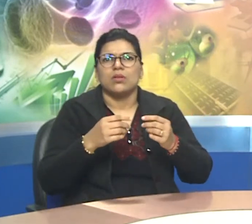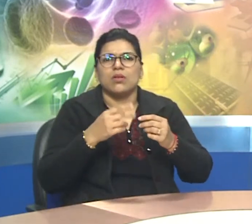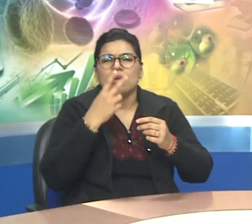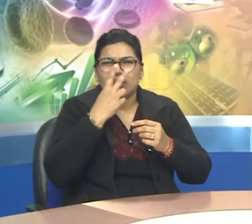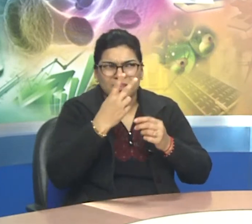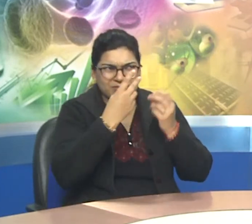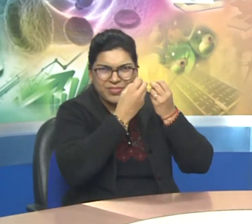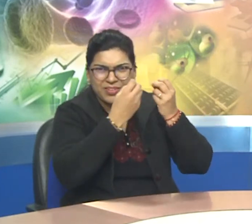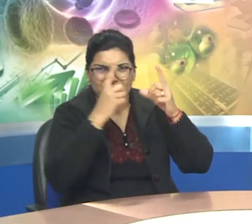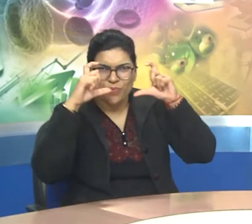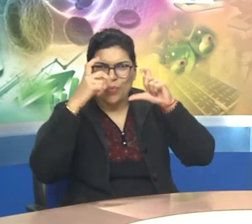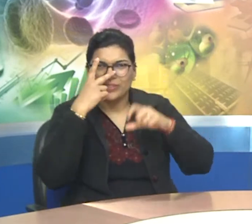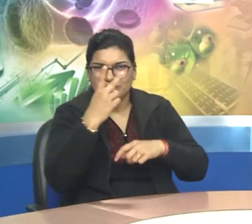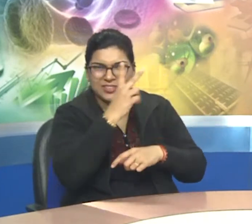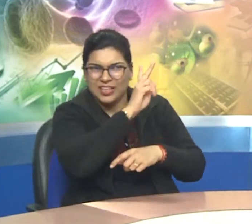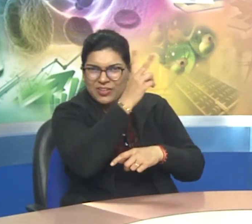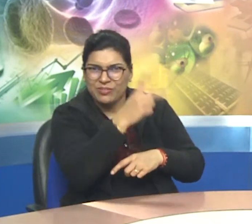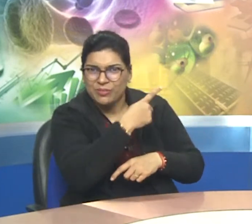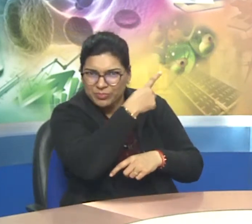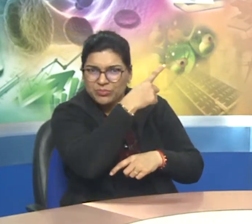Steel is a kind of metal.